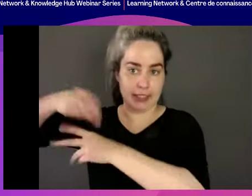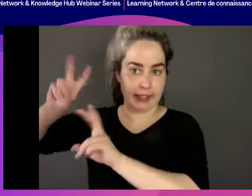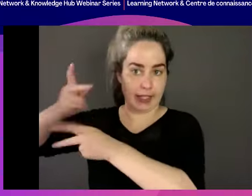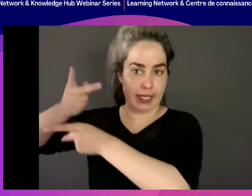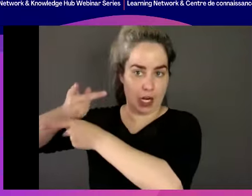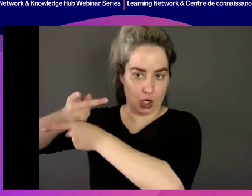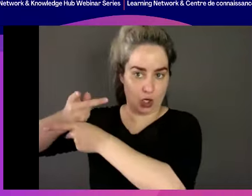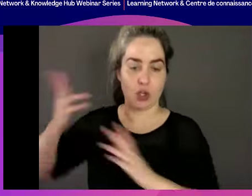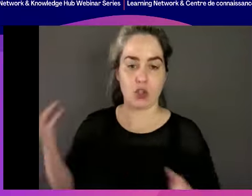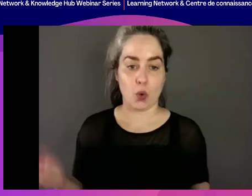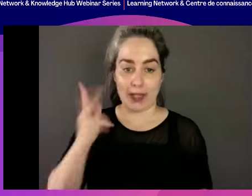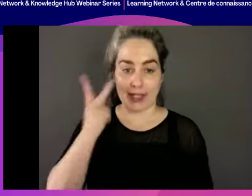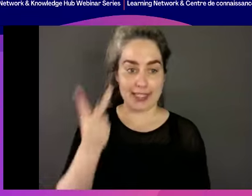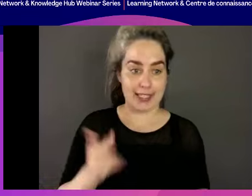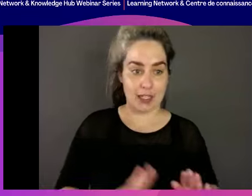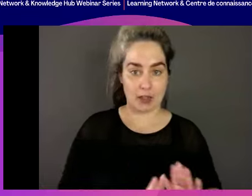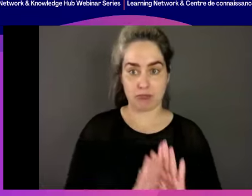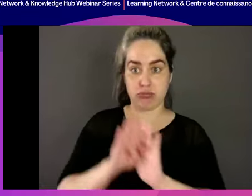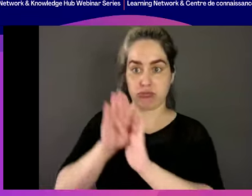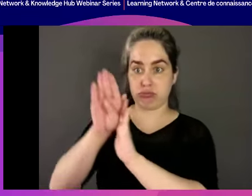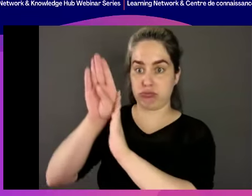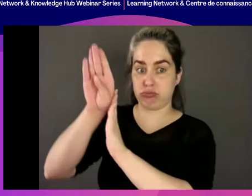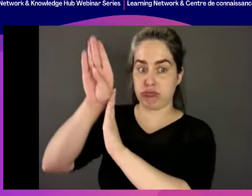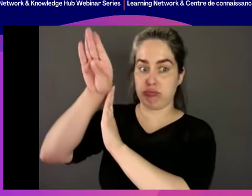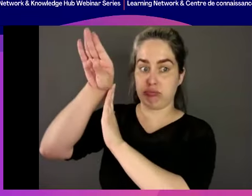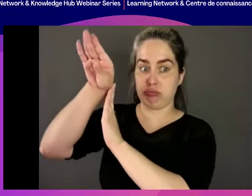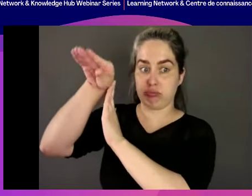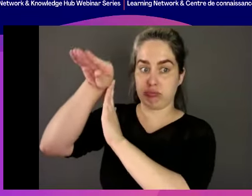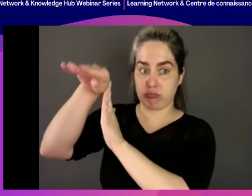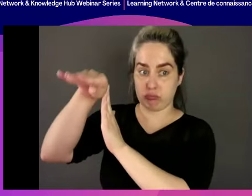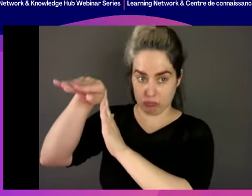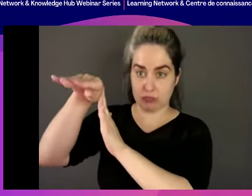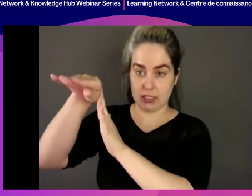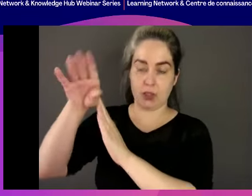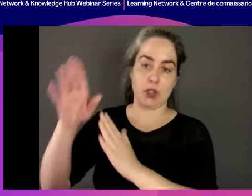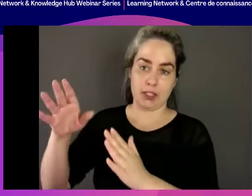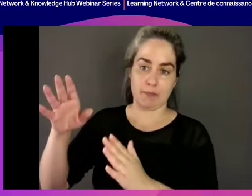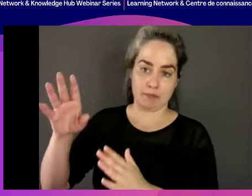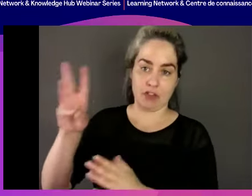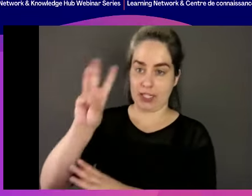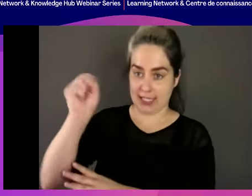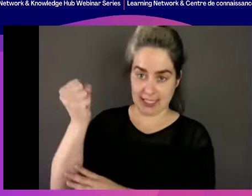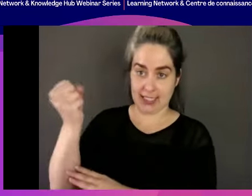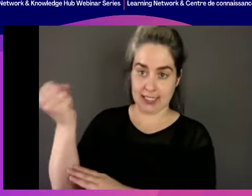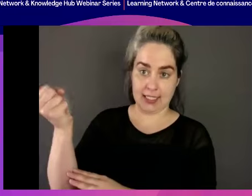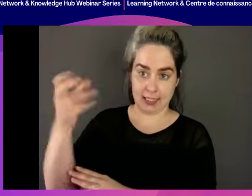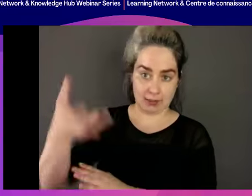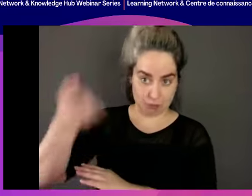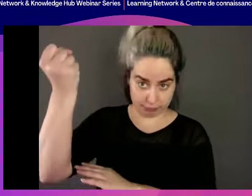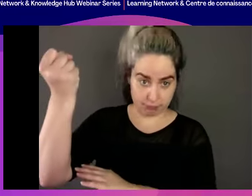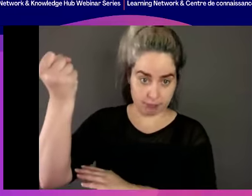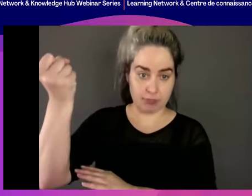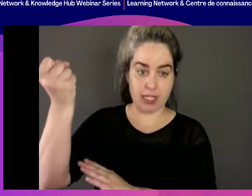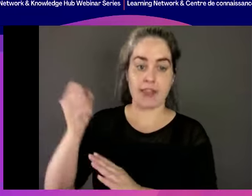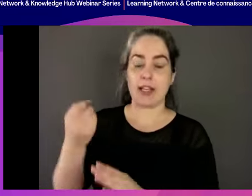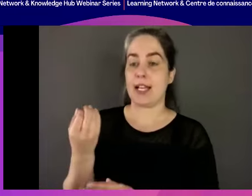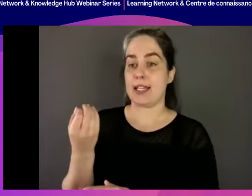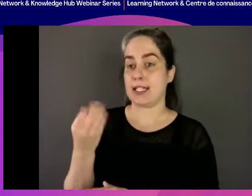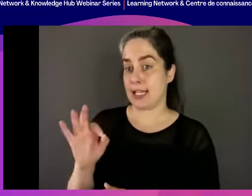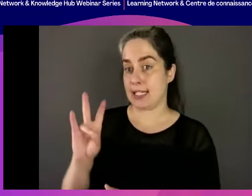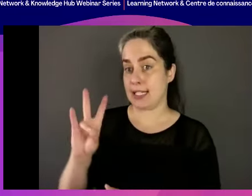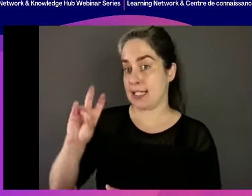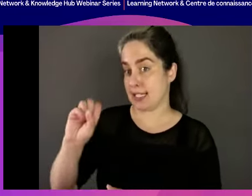this growth here and the assumed peak of the 60 scoop in the 1970s, actually, even though it started